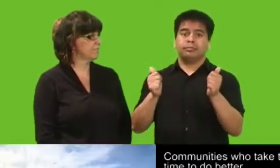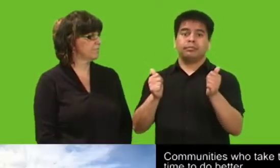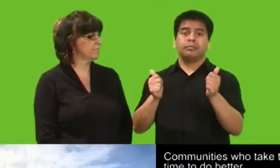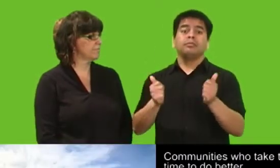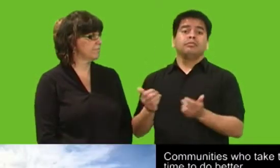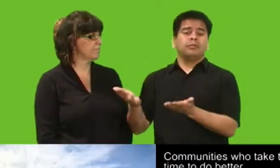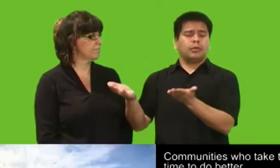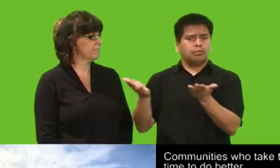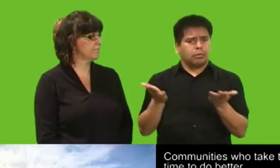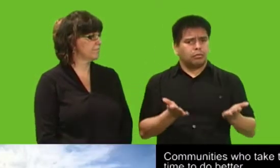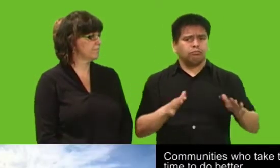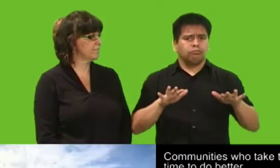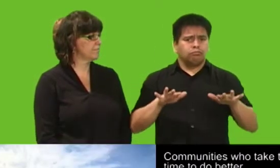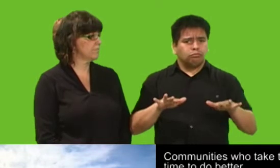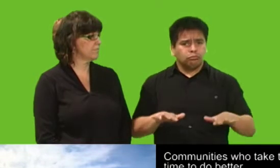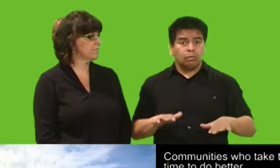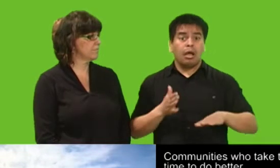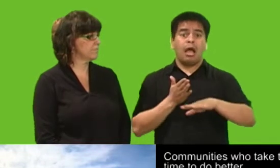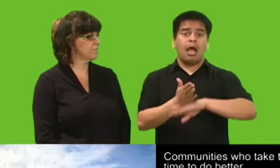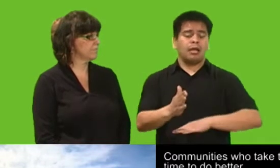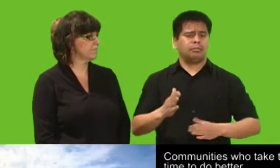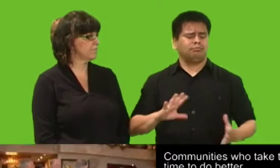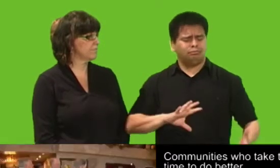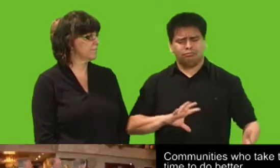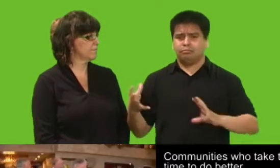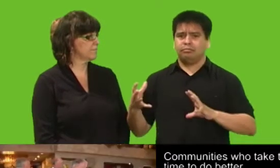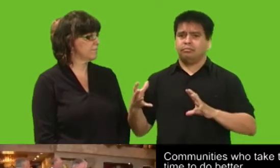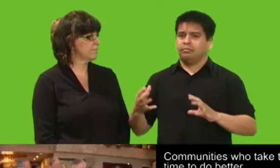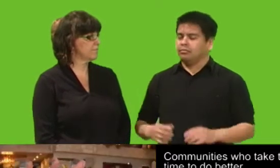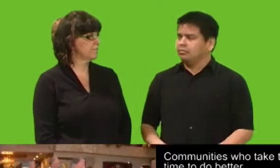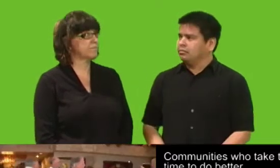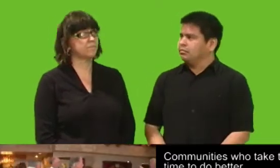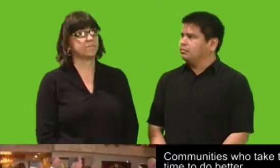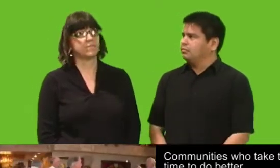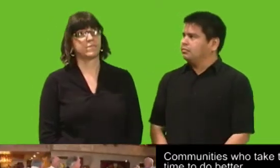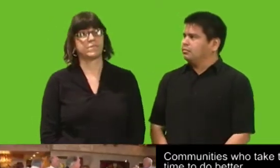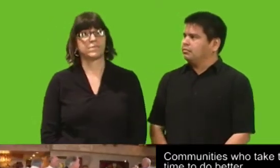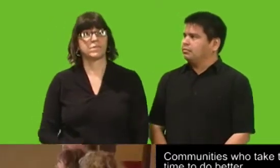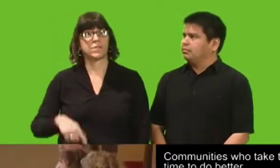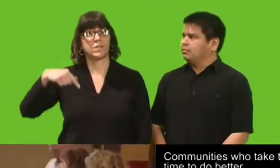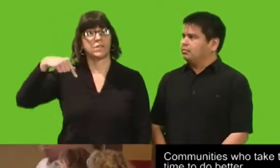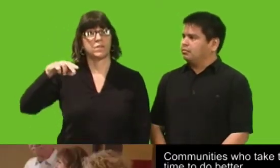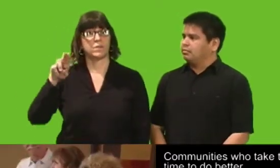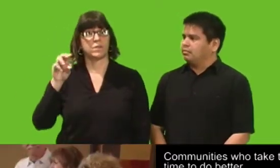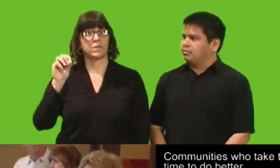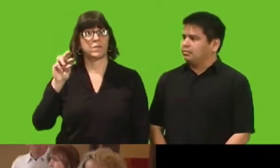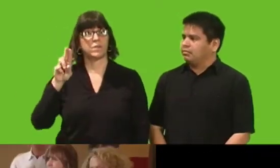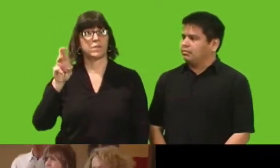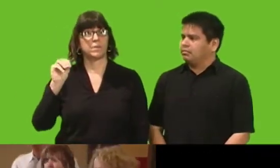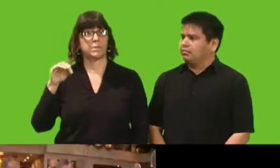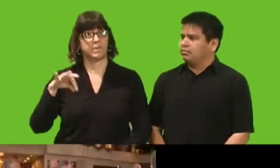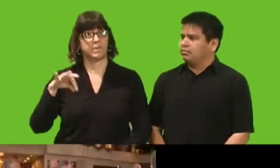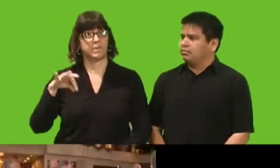Communities who take the time to do better preparation will bounce back more quickly after the disaster is over. Looks like we have a